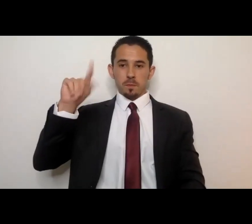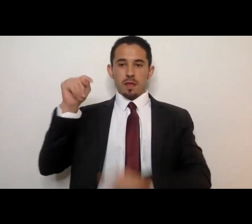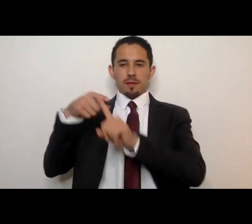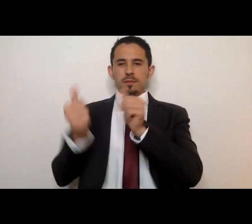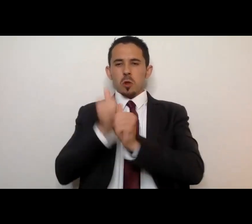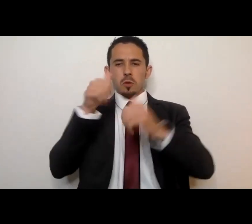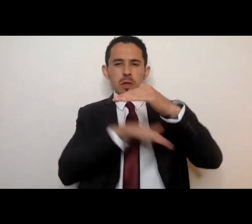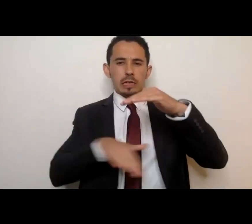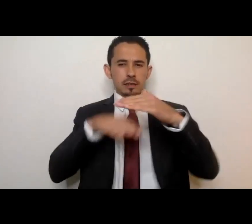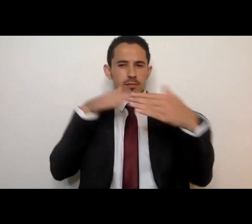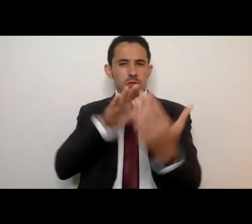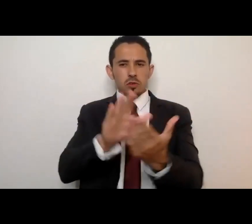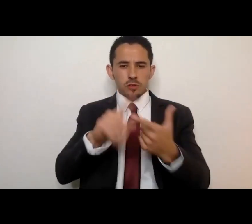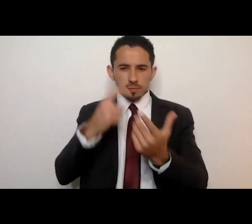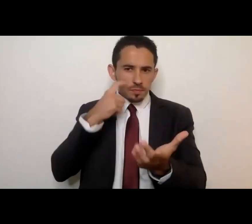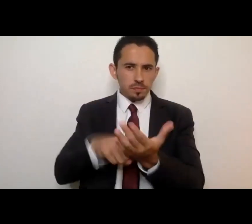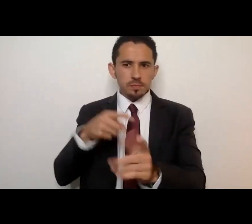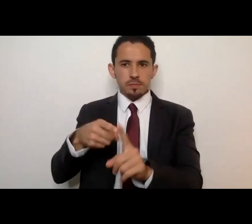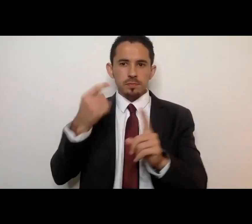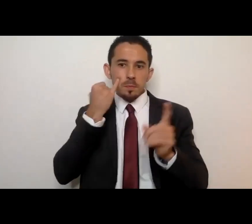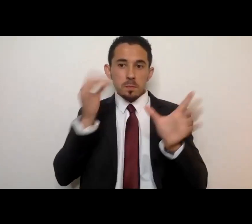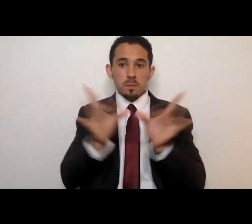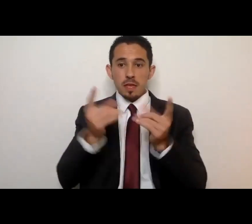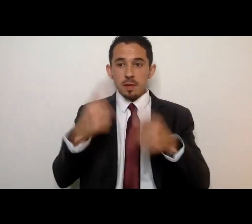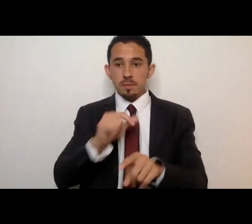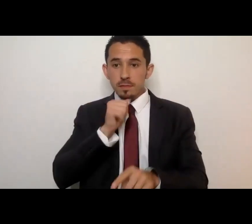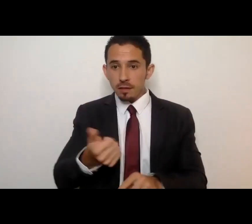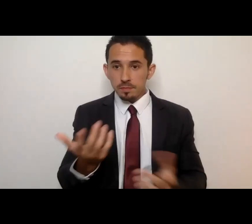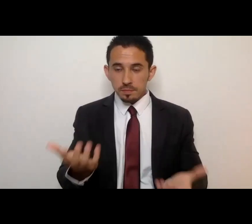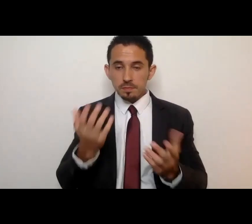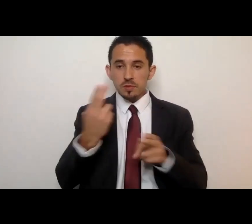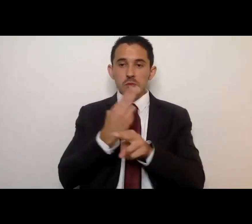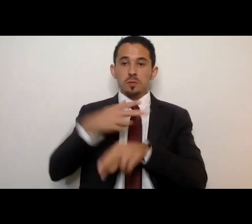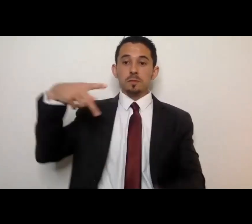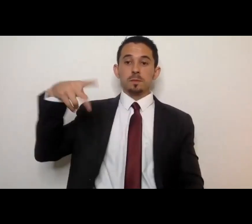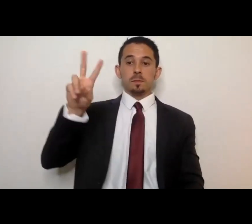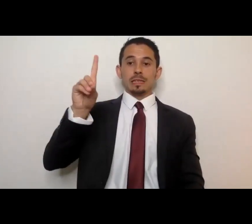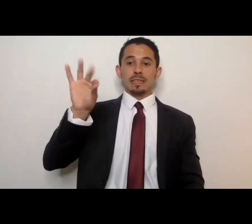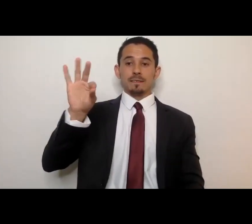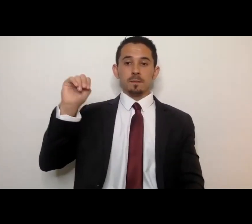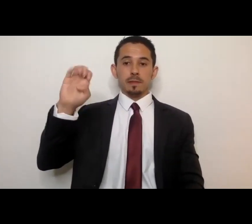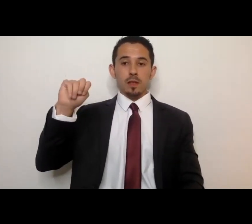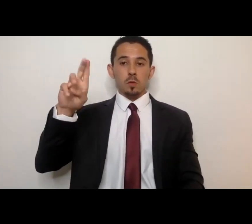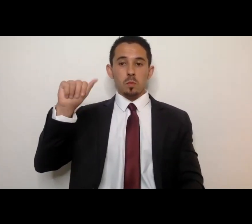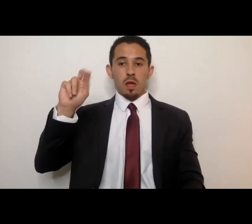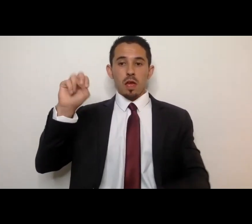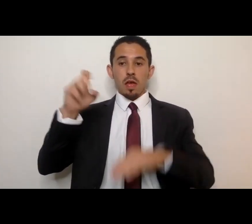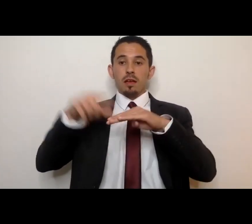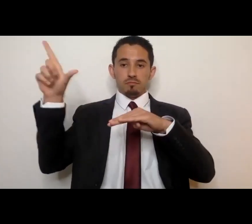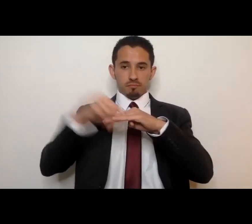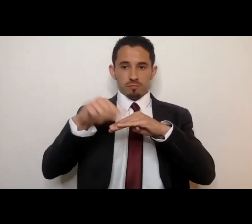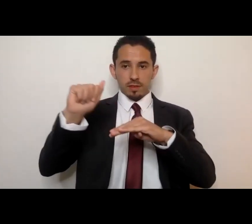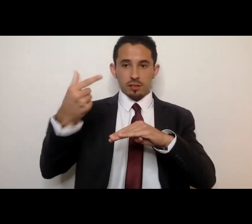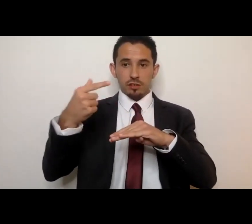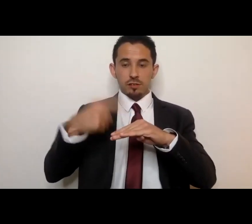Starting first with the dot plot. It might be the most basic approach, it's just to detect if binding occurs or not. It uses PVDF